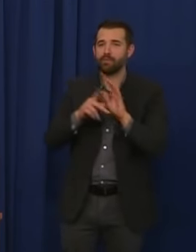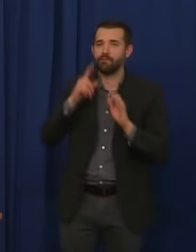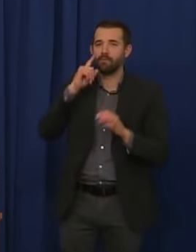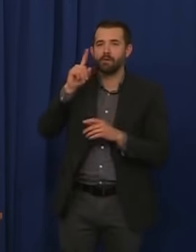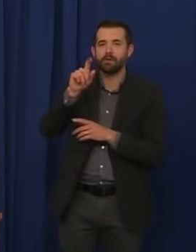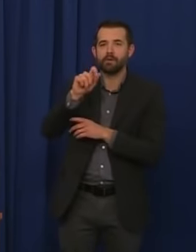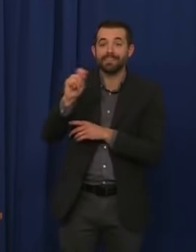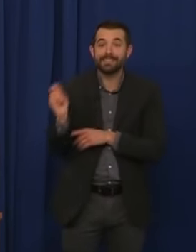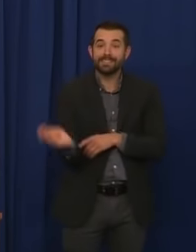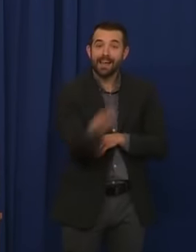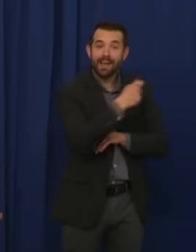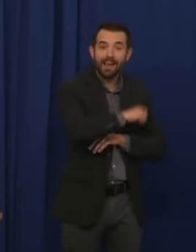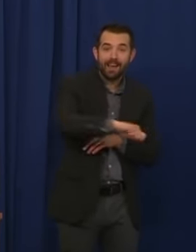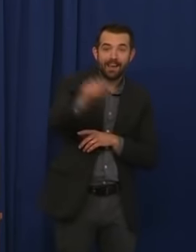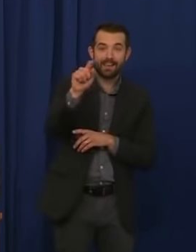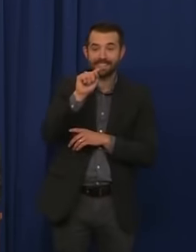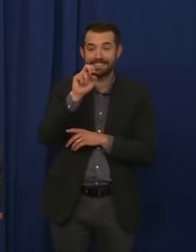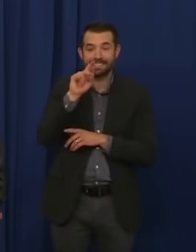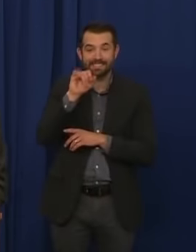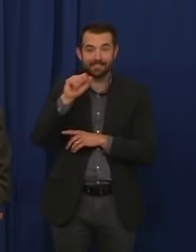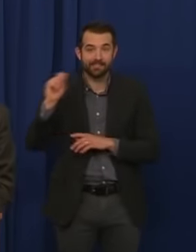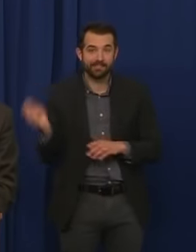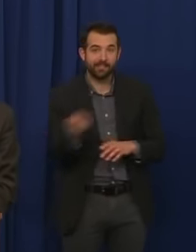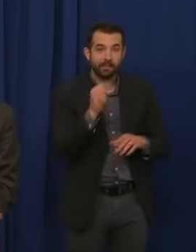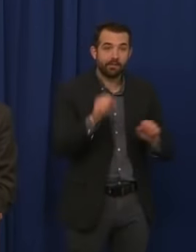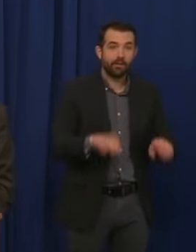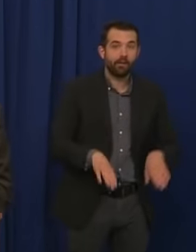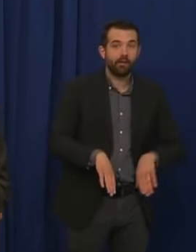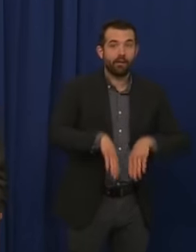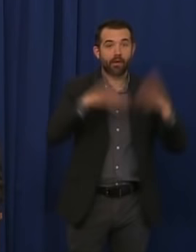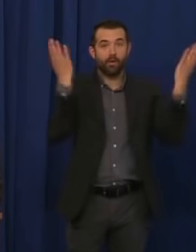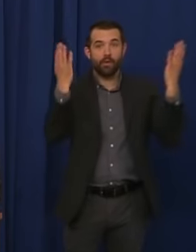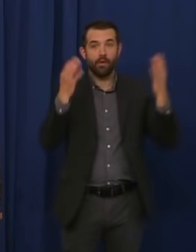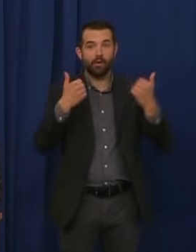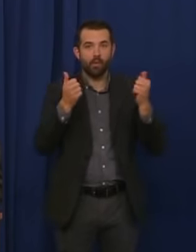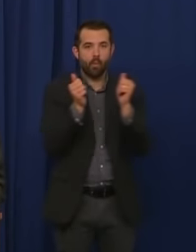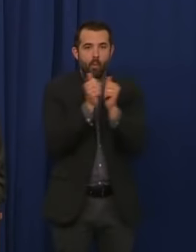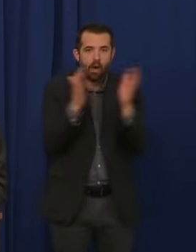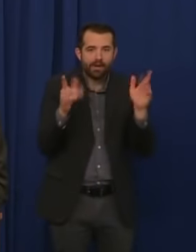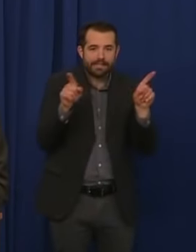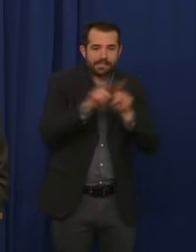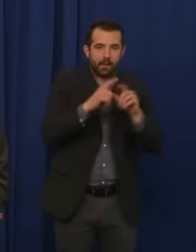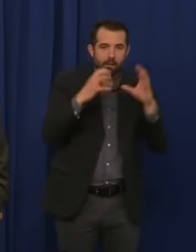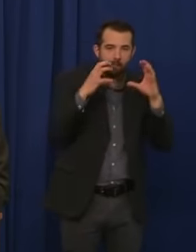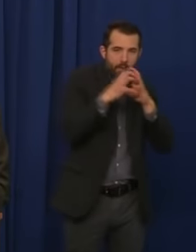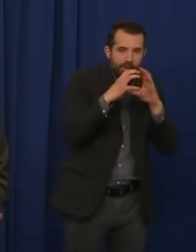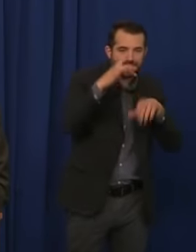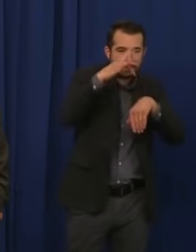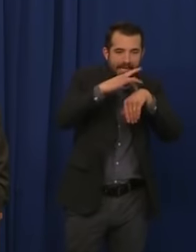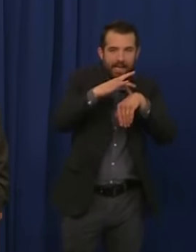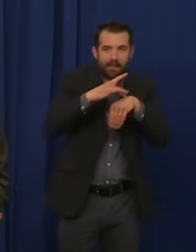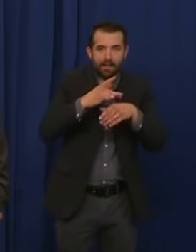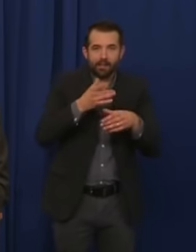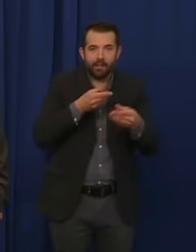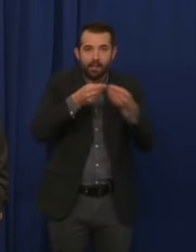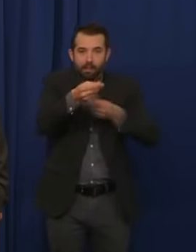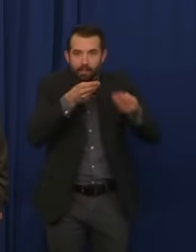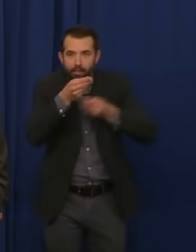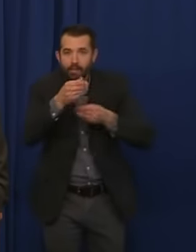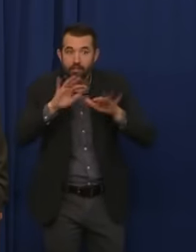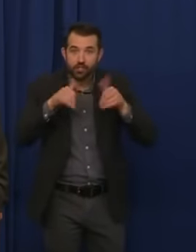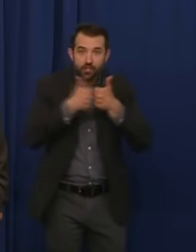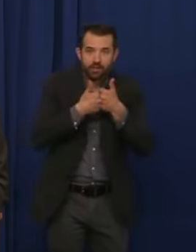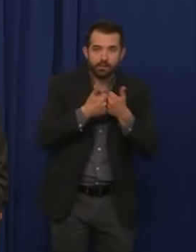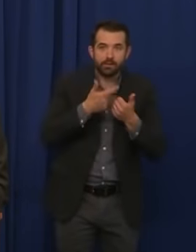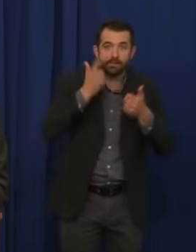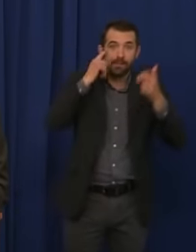may be a way for tennis courts to open without people handling the same tennis ball. It might be a lot more challenging to open basketball